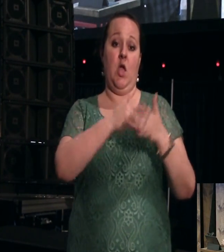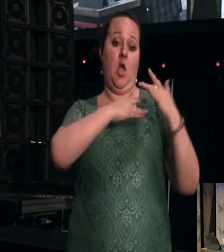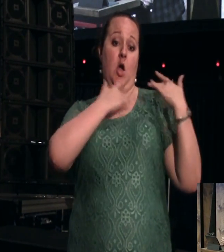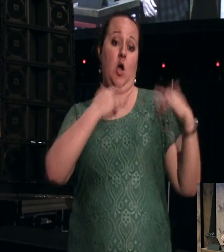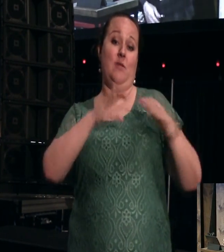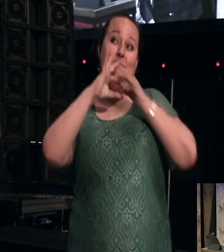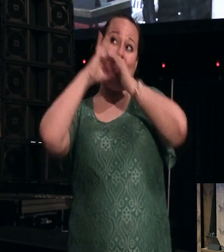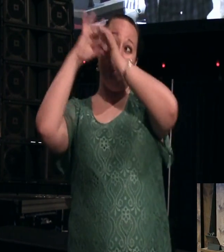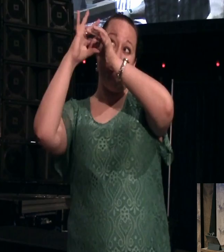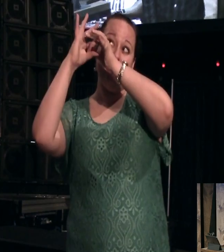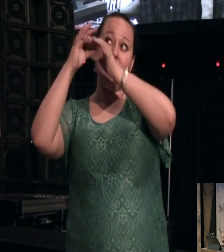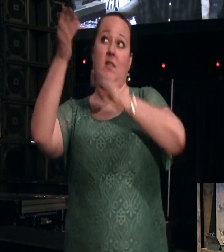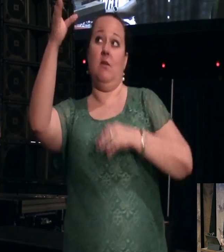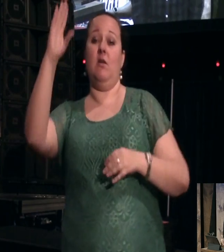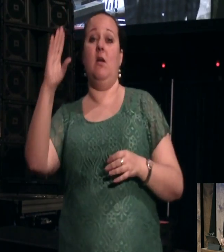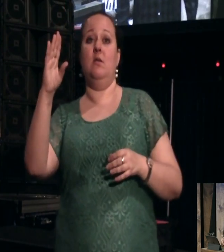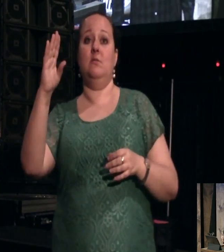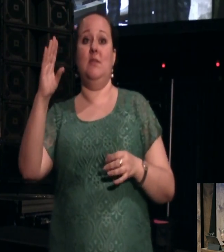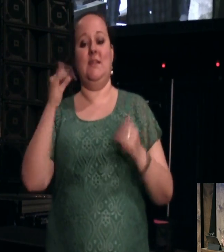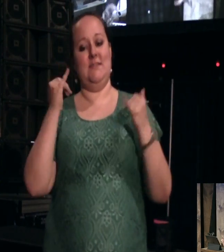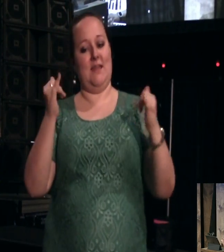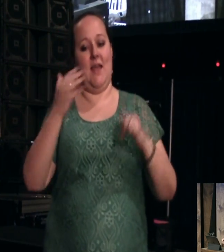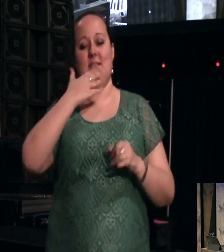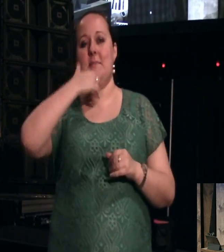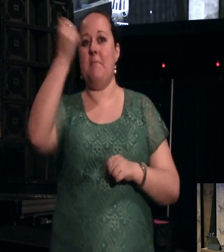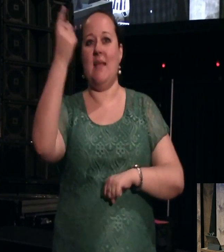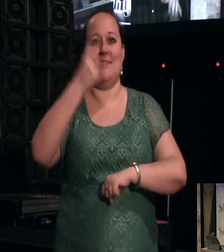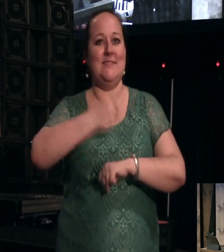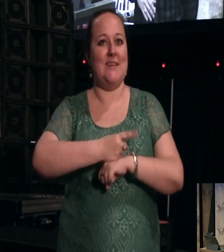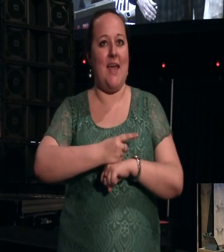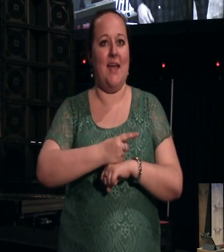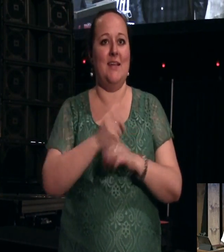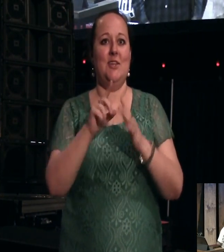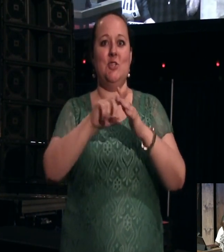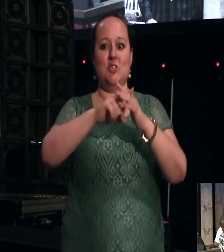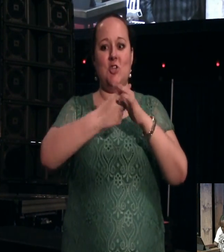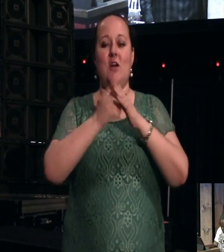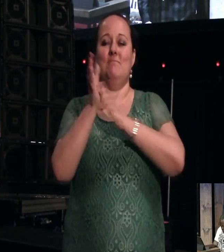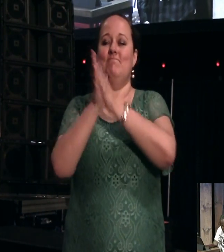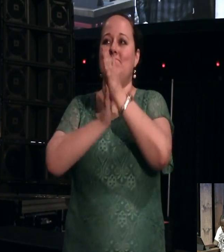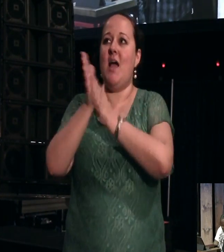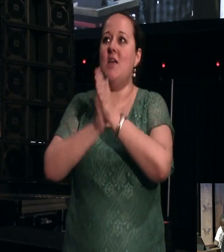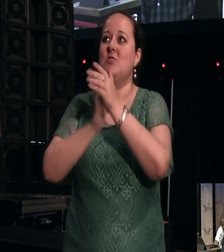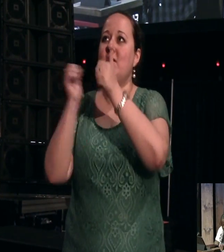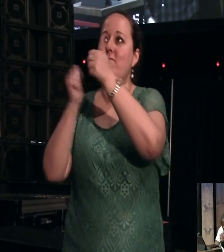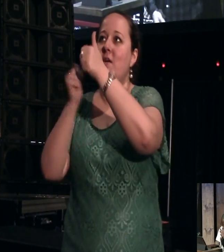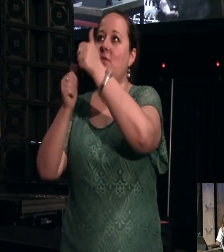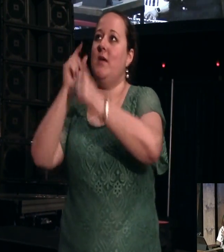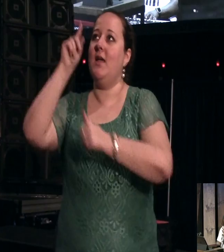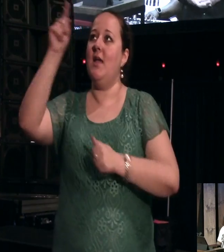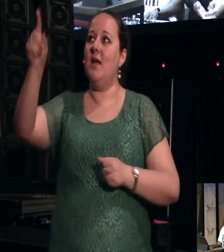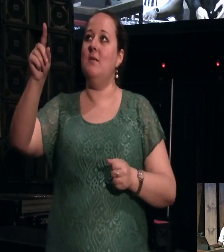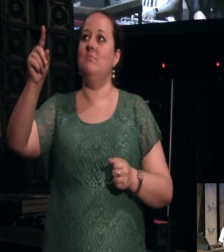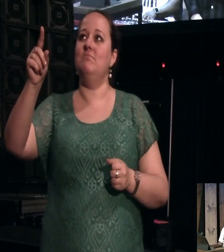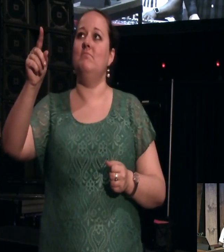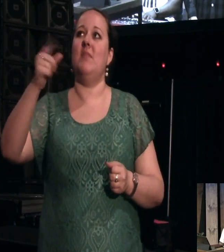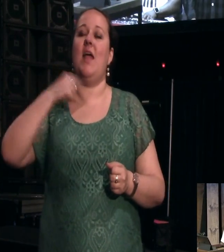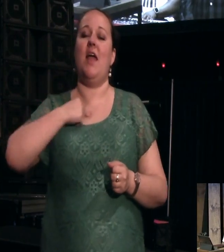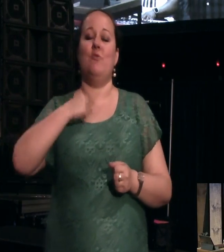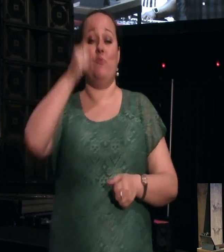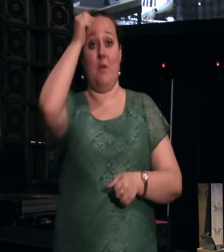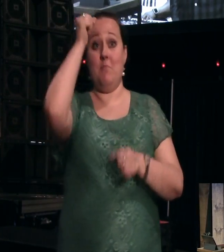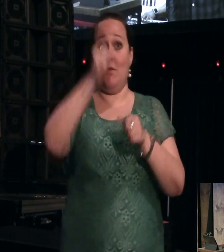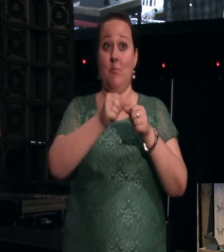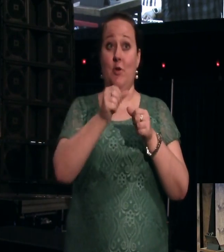new and aligned heart. Today is the best day to start passionately